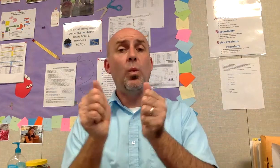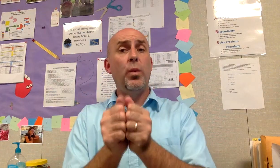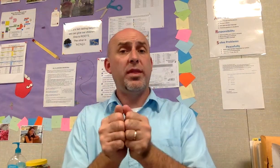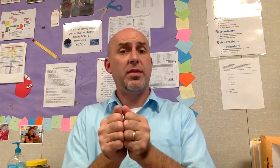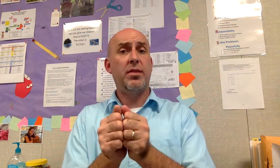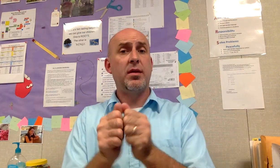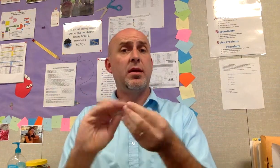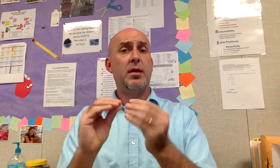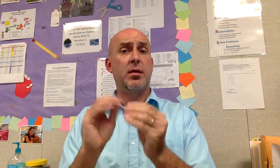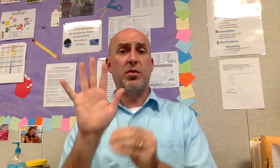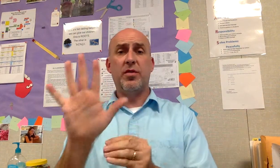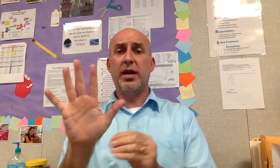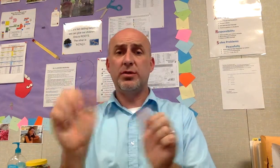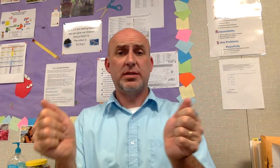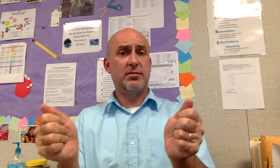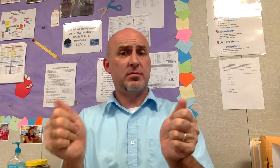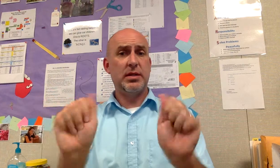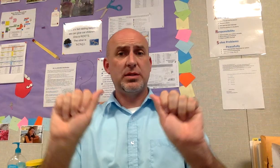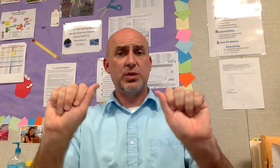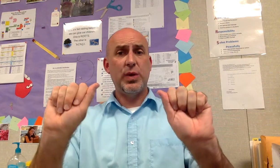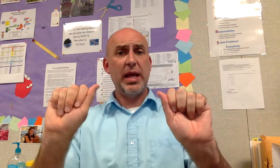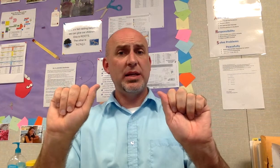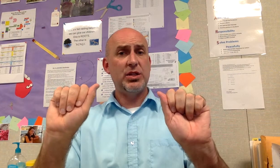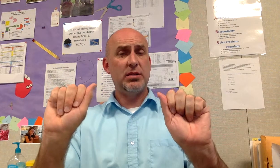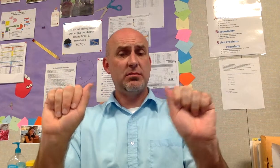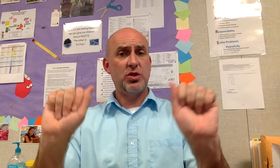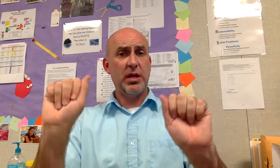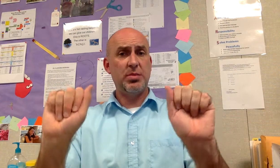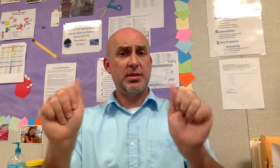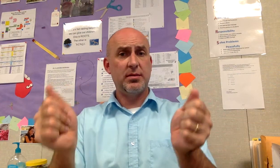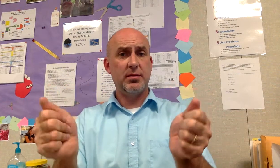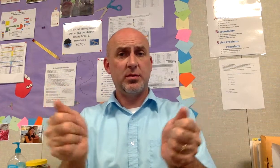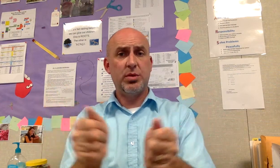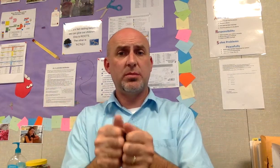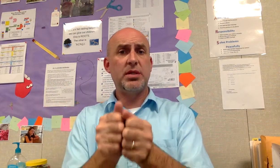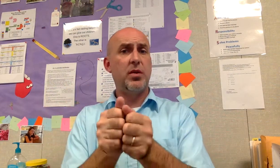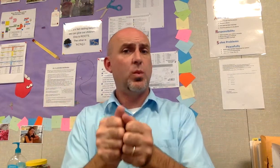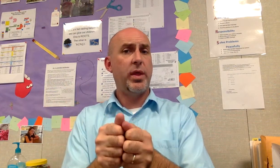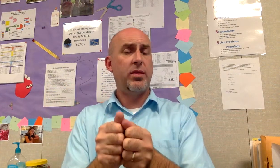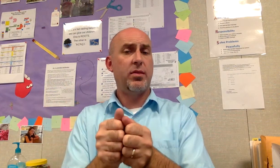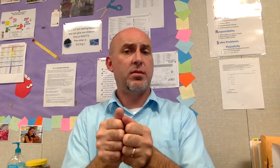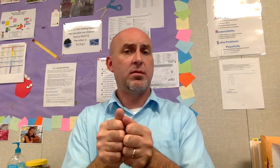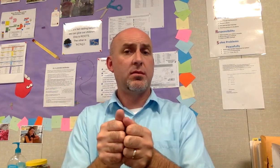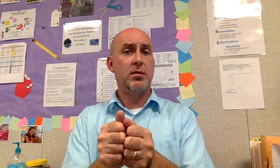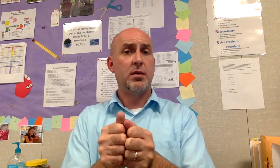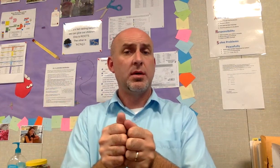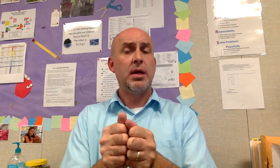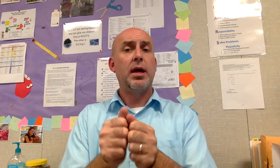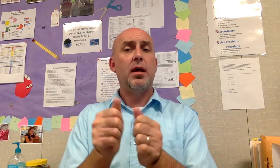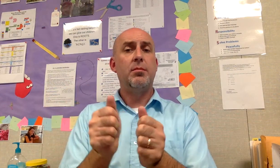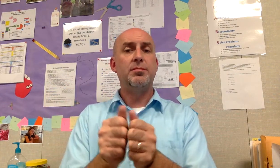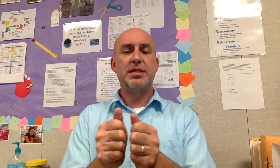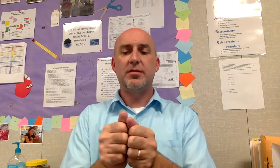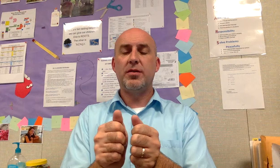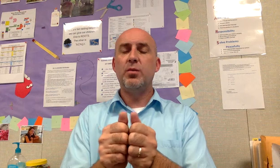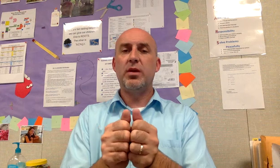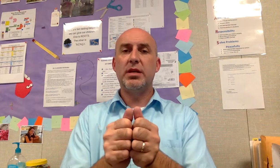Width. Number 5, just it's two A shapes. Put them together with. This is a fun one because